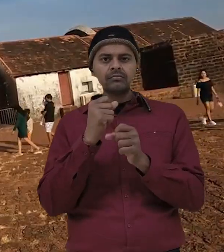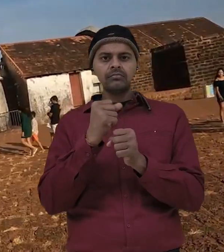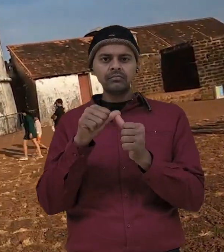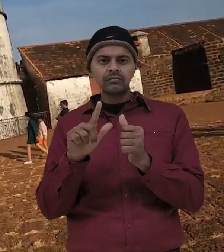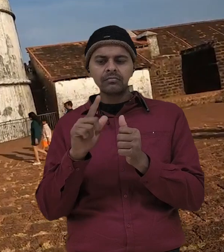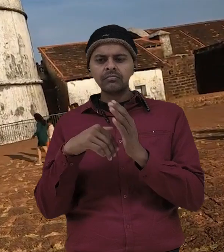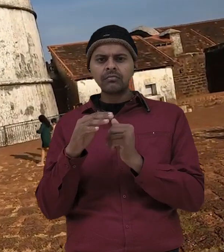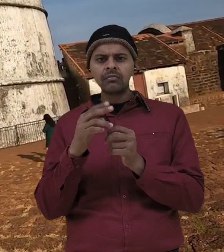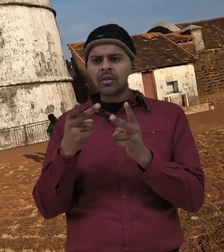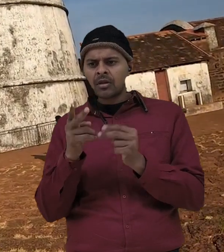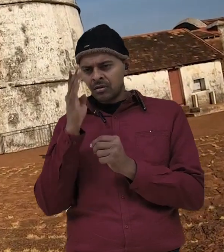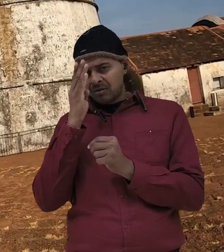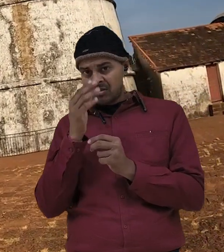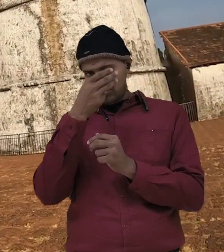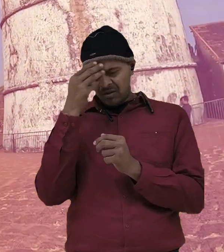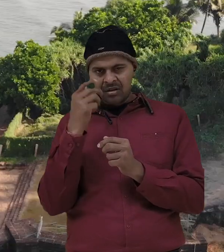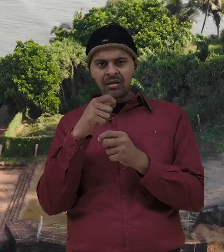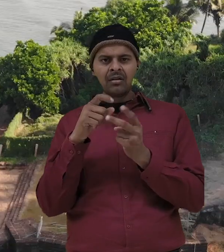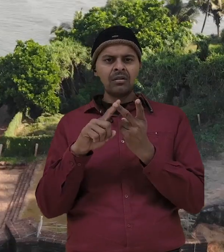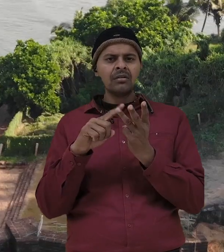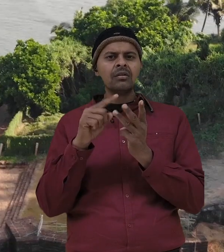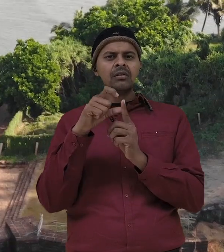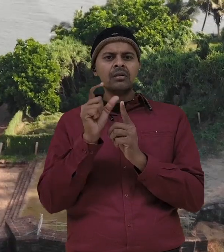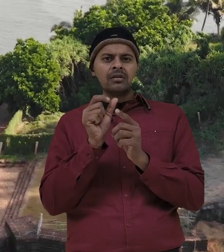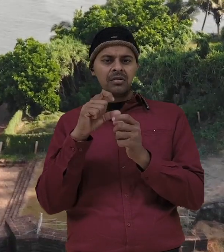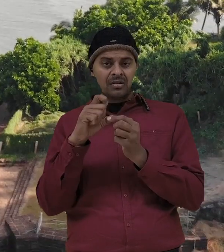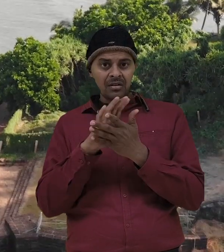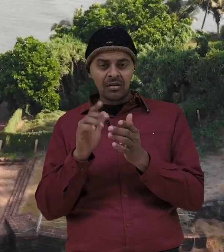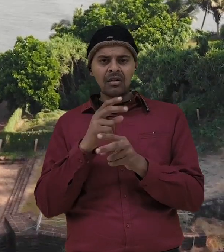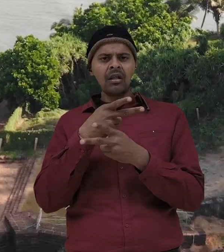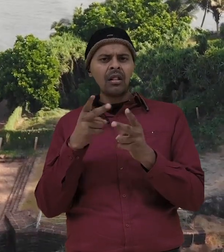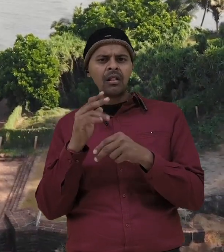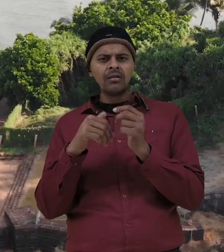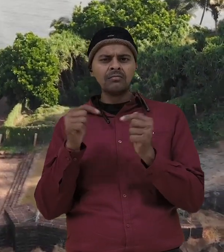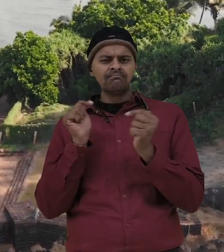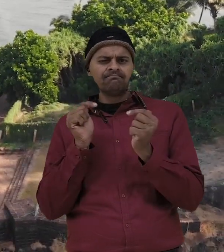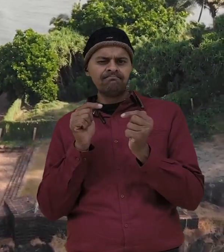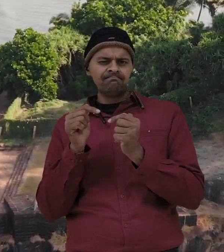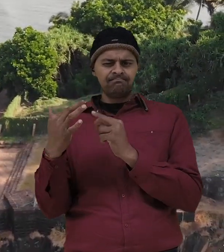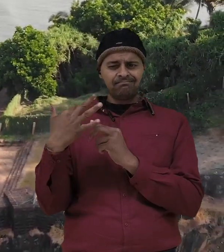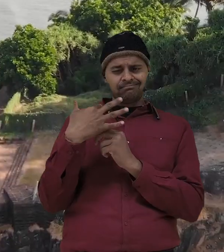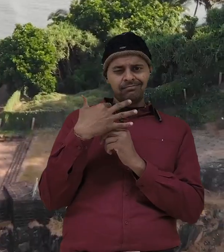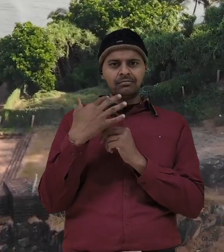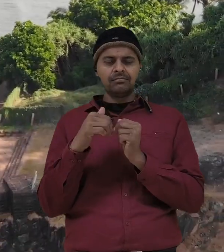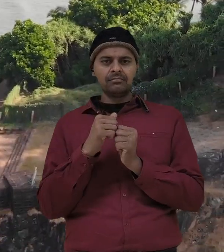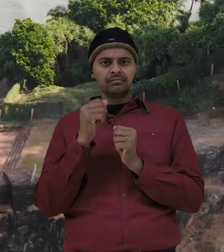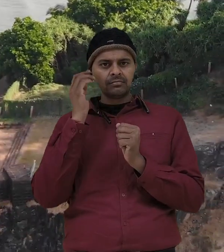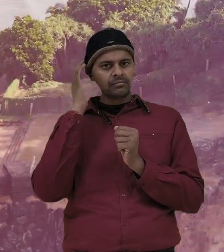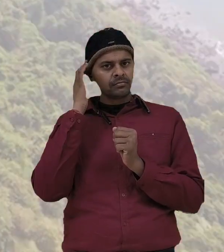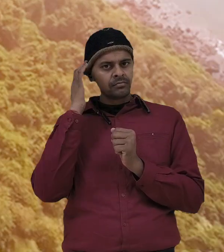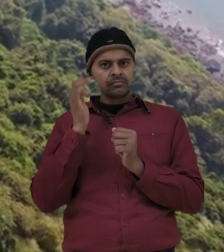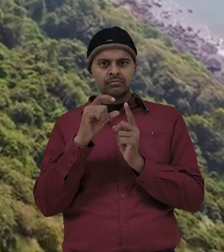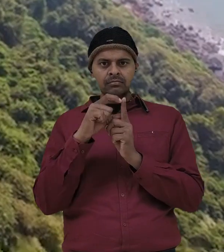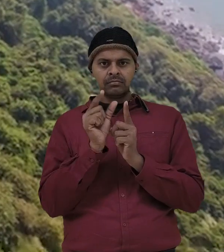the Portuguese faced much opposition from other European invaders like the French, the Dutch, and the